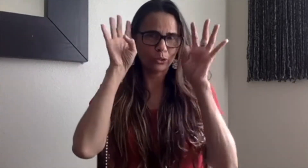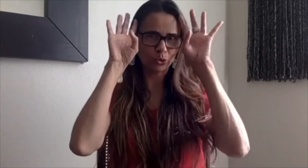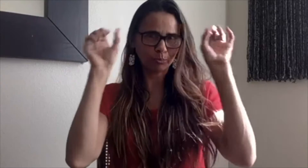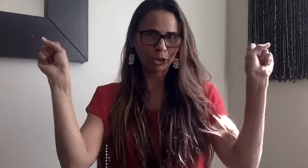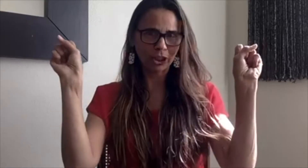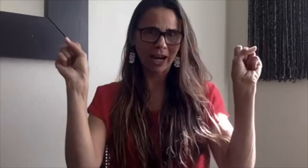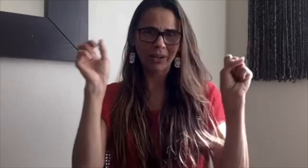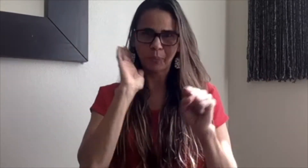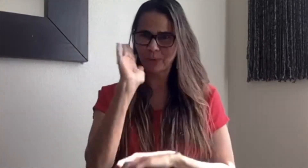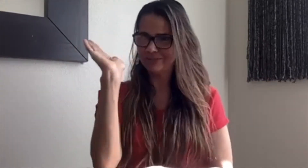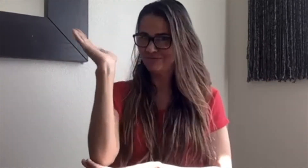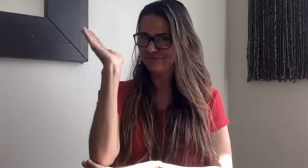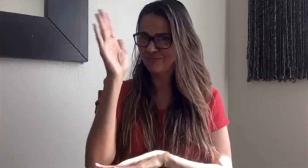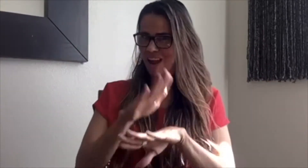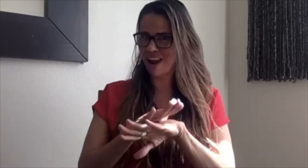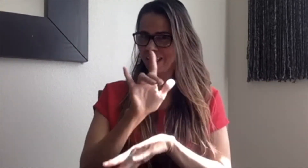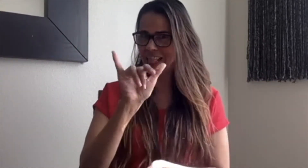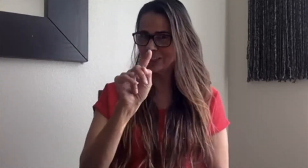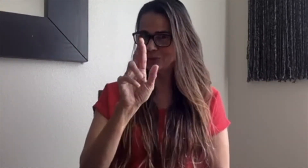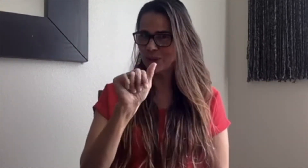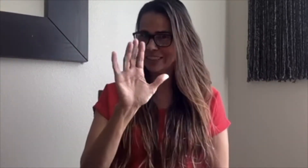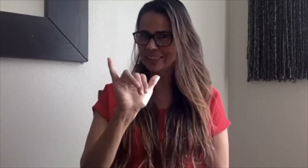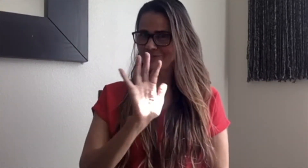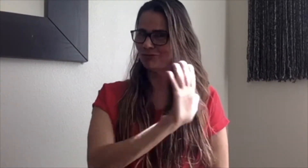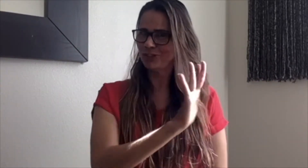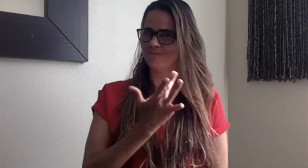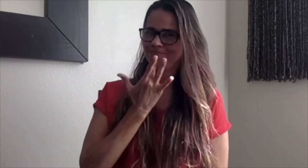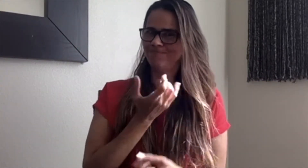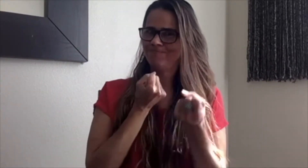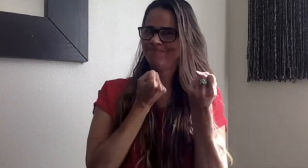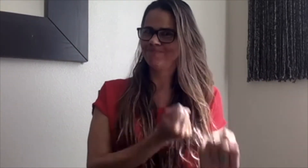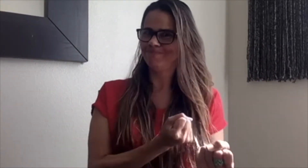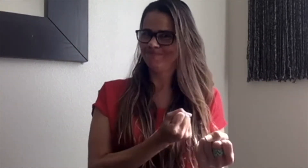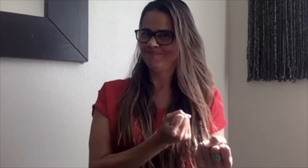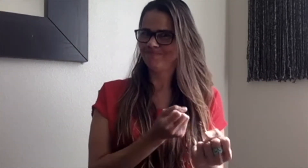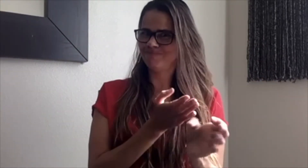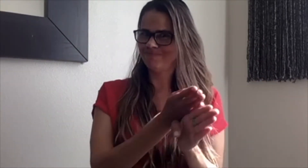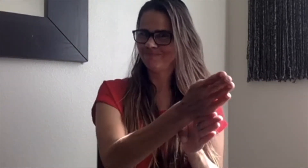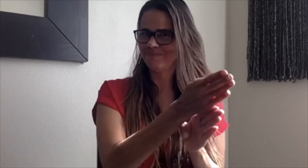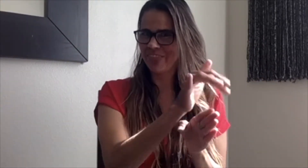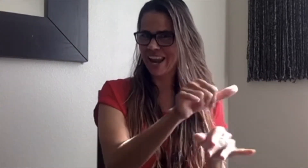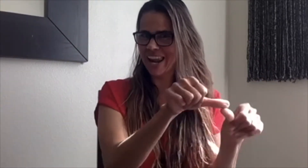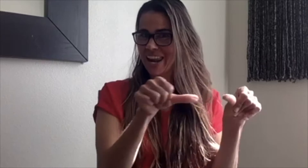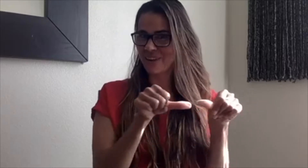school superintendent, will be presenting on literacy, which is absolutely her favorite subject.